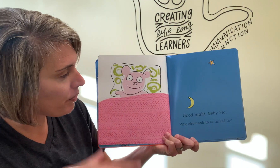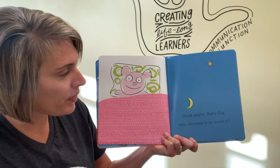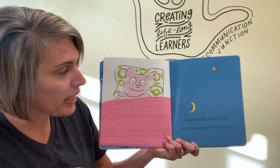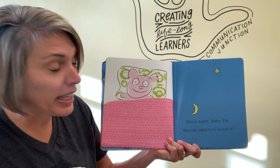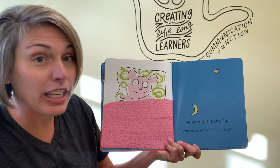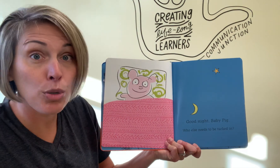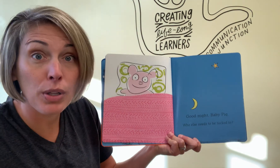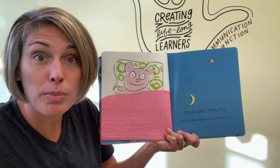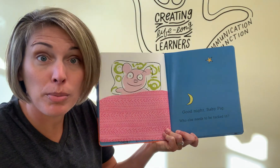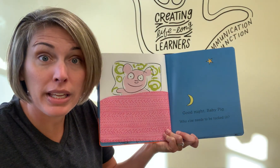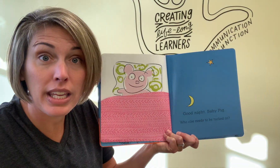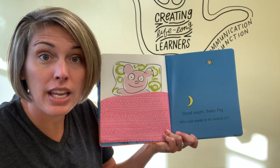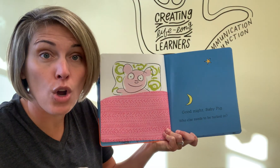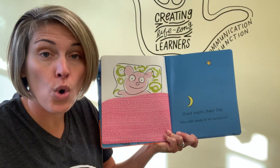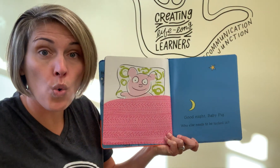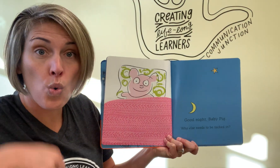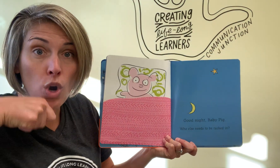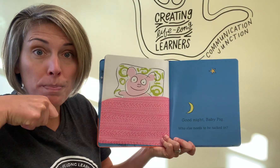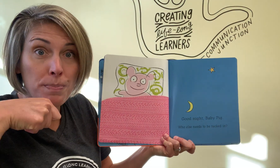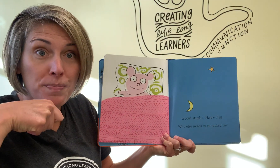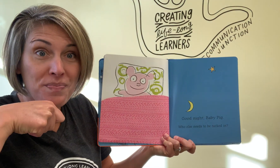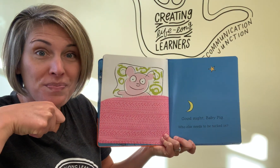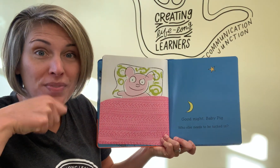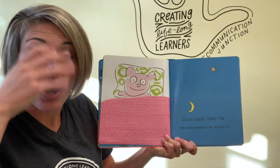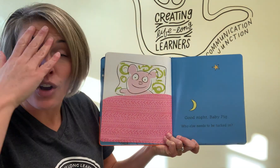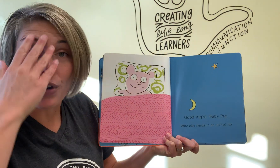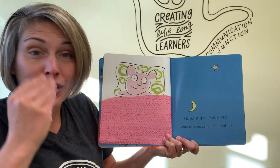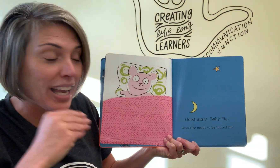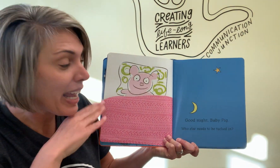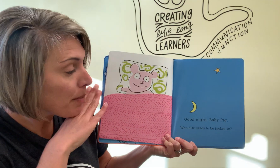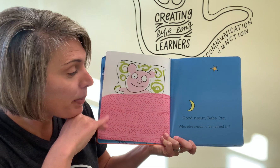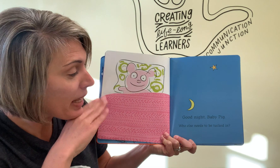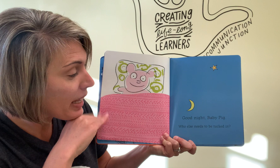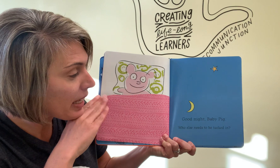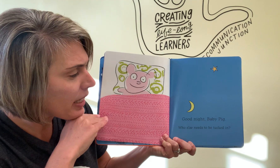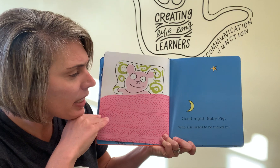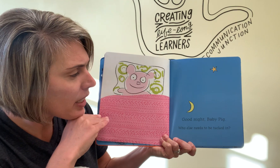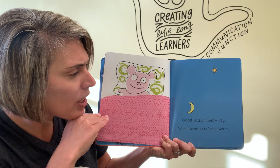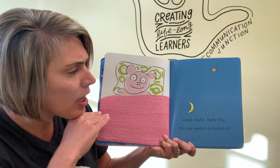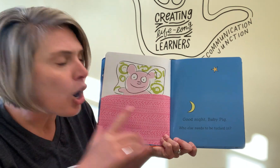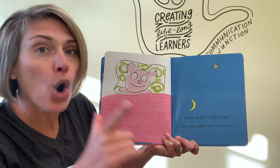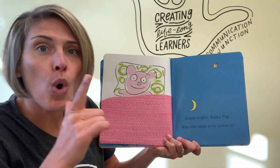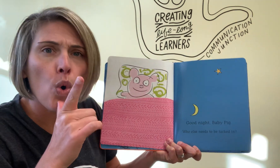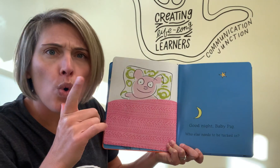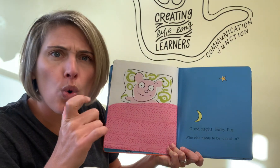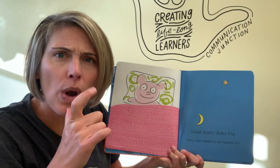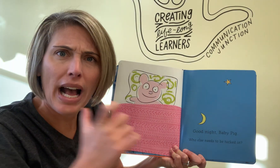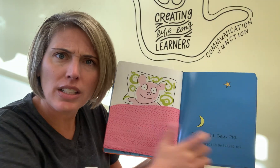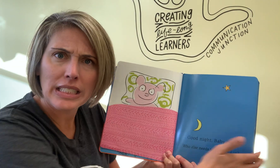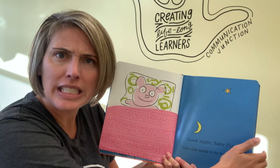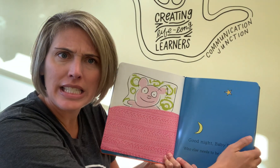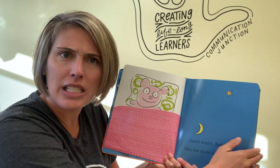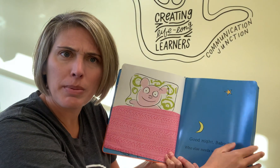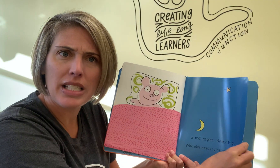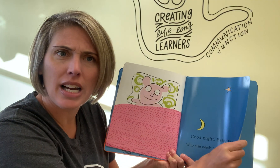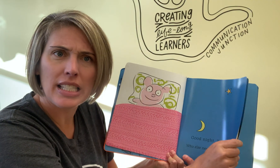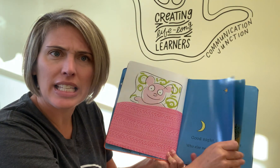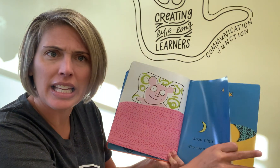Whoop. Can you pull up your blankie? Whoop. Good night, Pig. Who else needs to be tucked